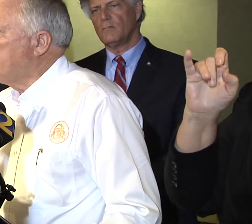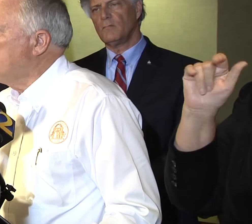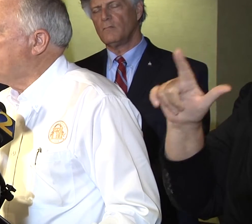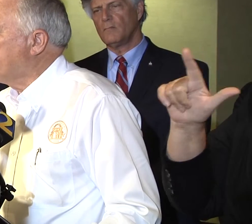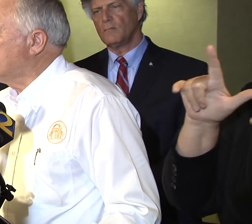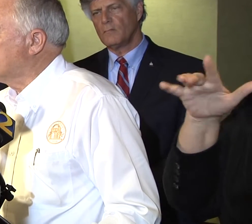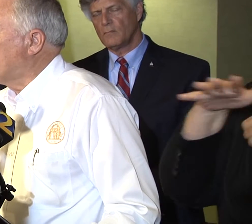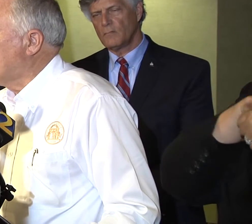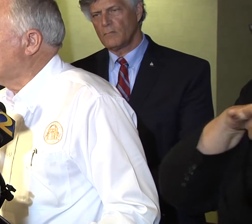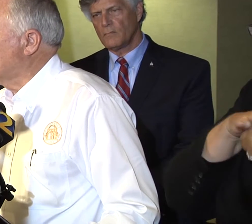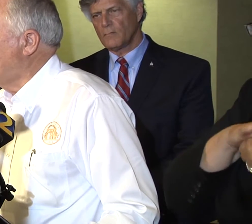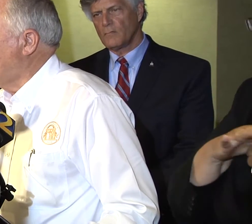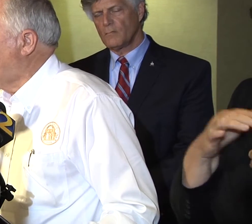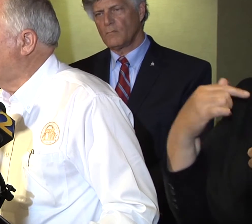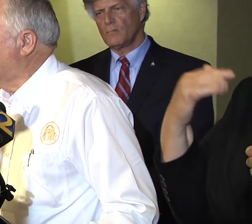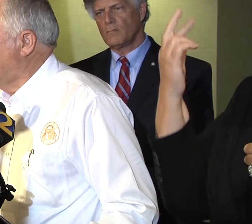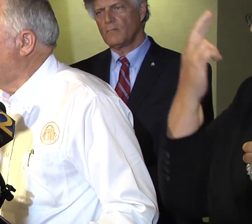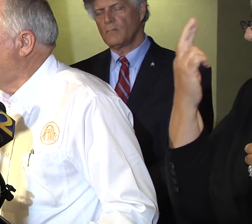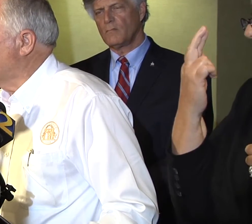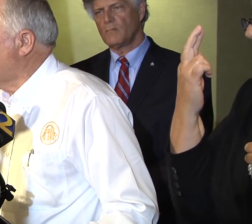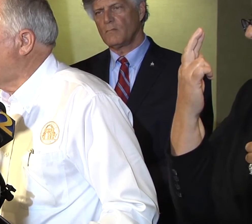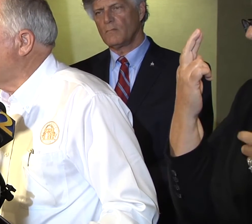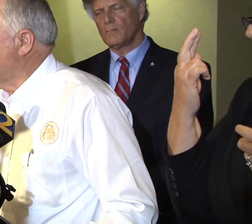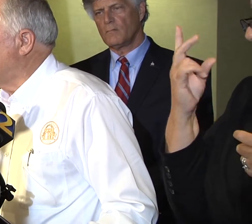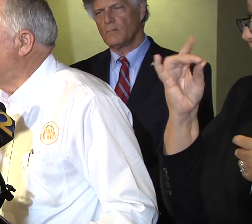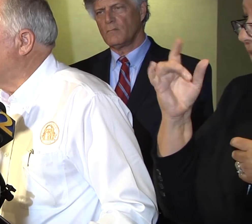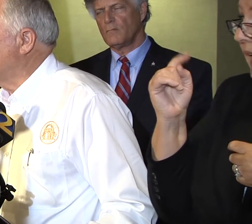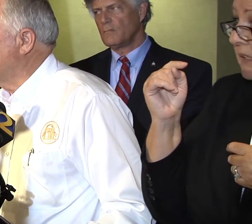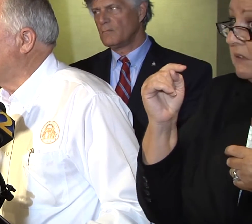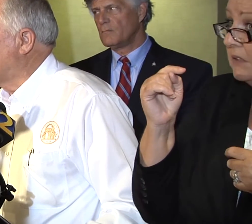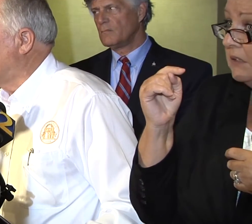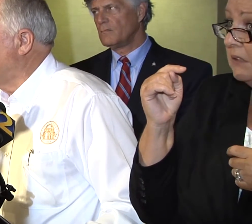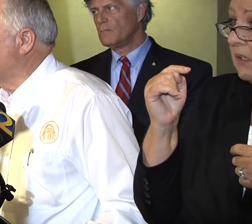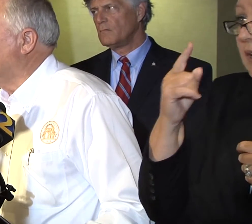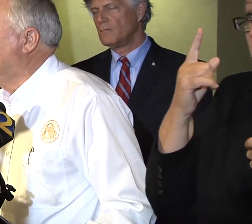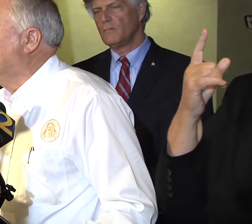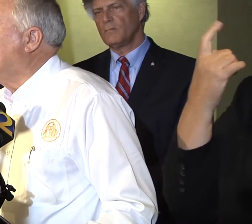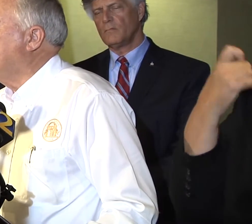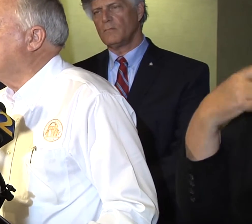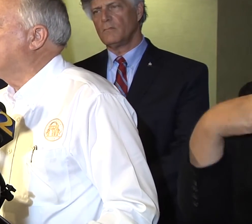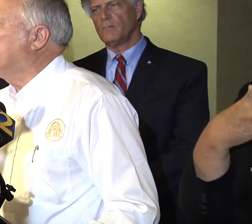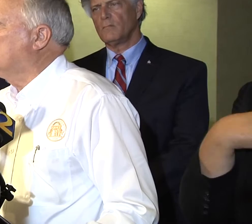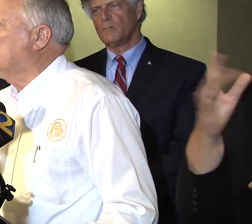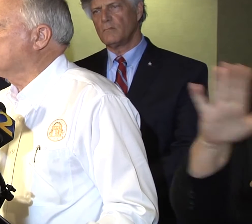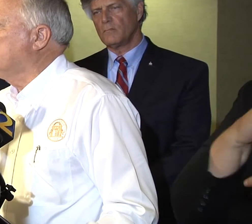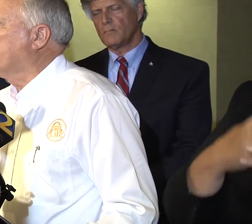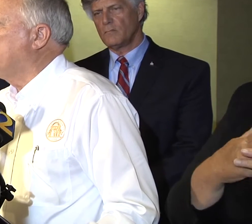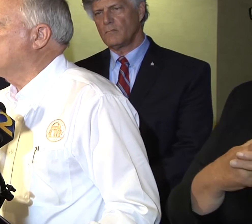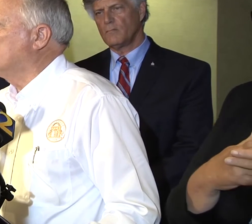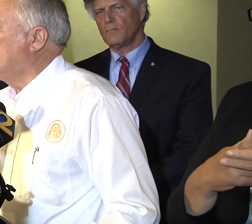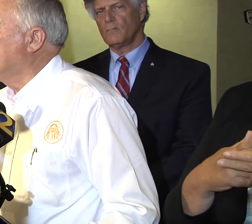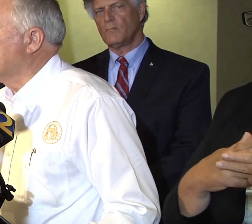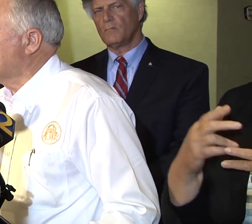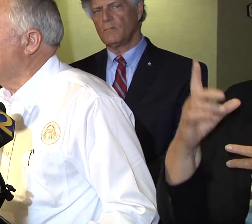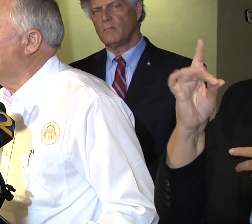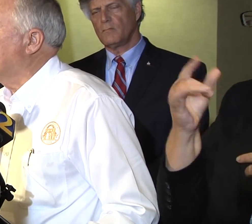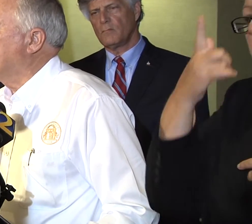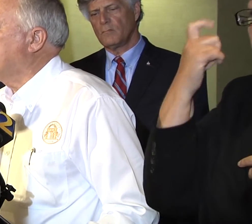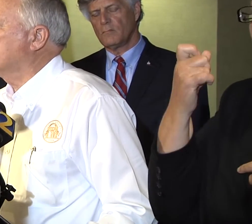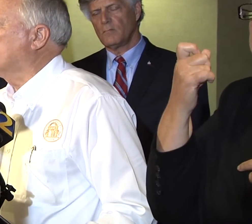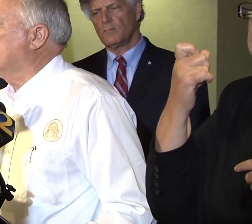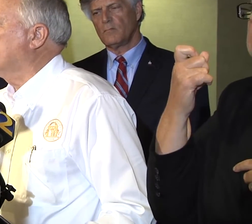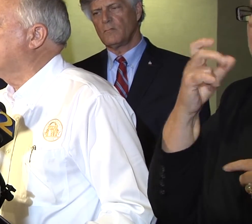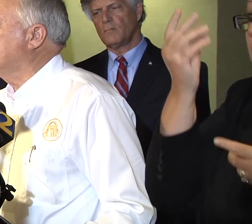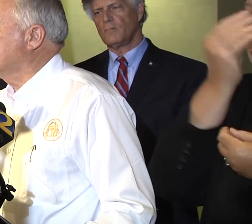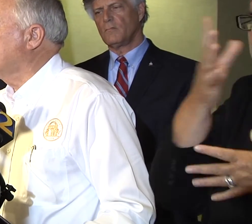We didn't do that just because we liked to name those counties in an emergency declaration. We did it because the information we were receiving from